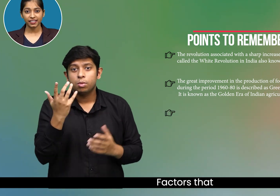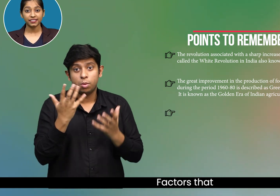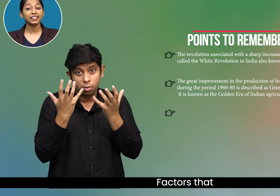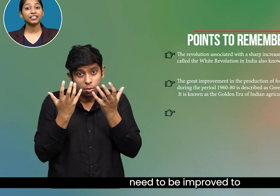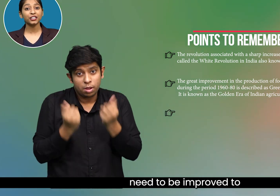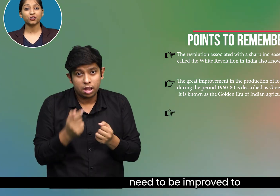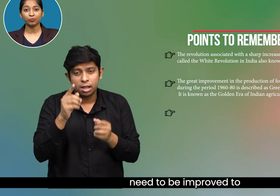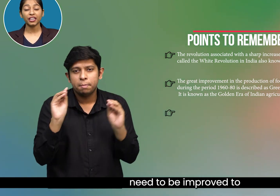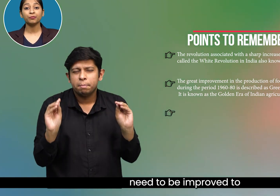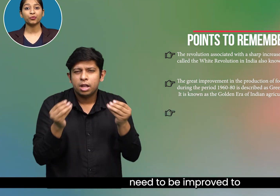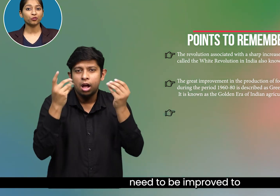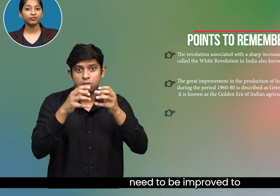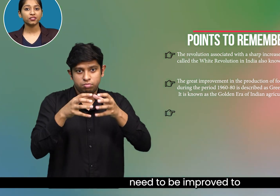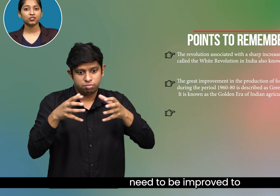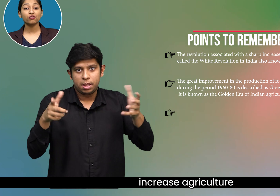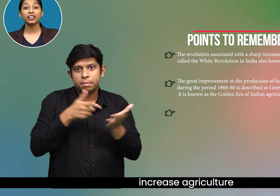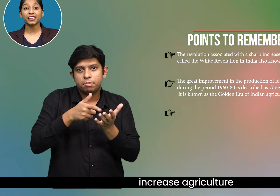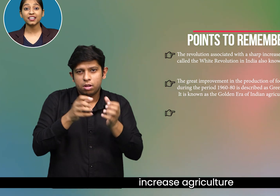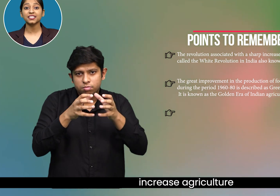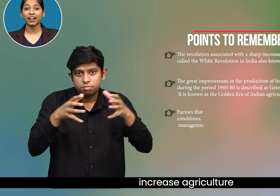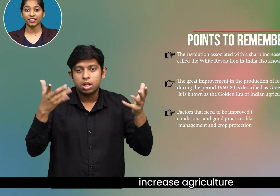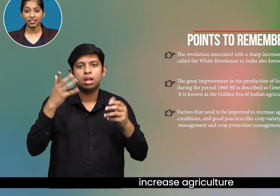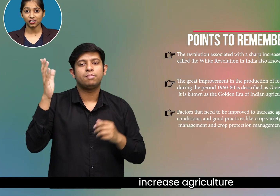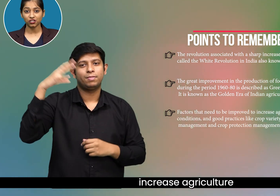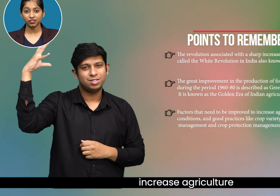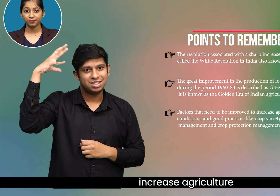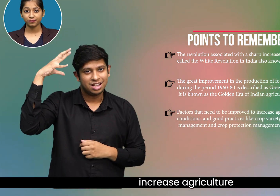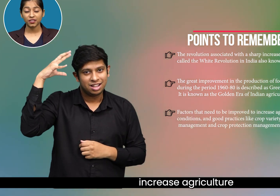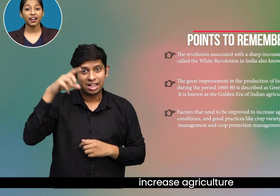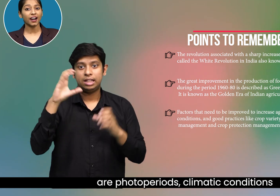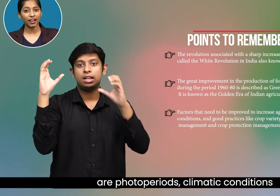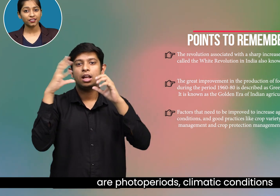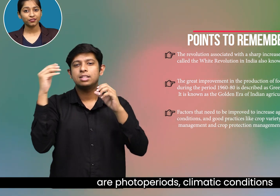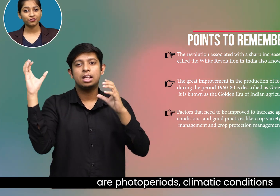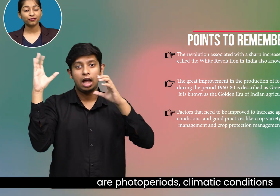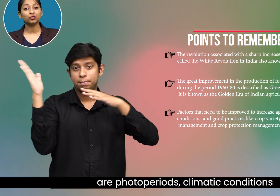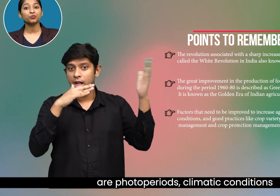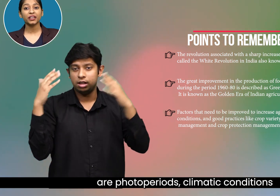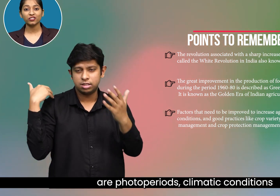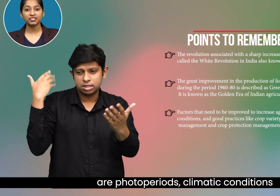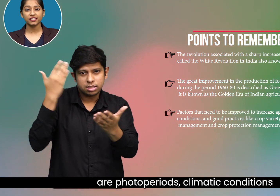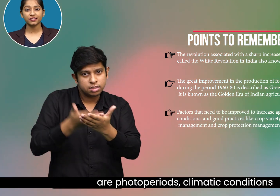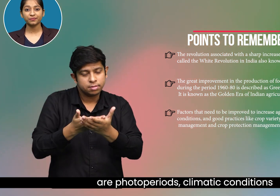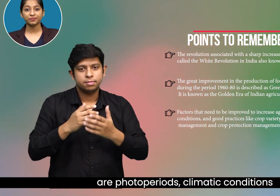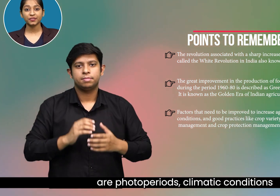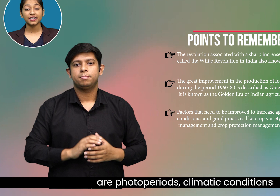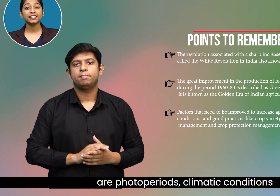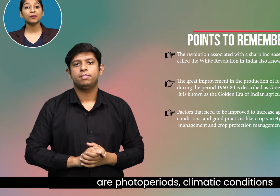Factors that need to be improved to increase agriculture are